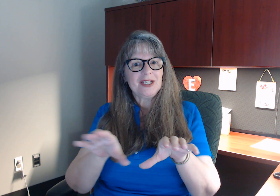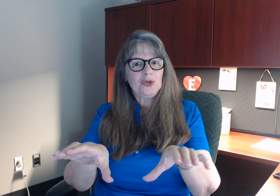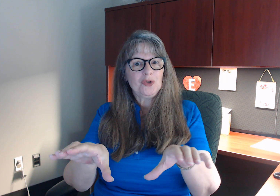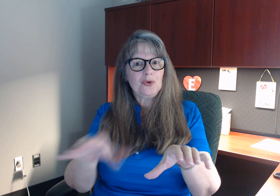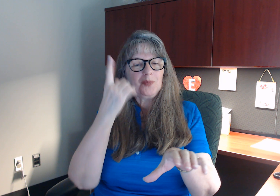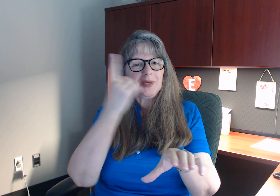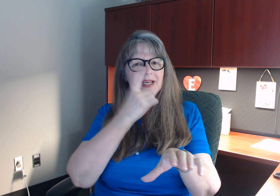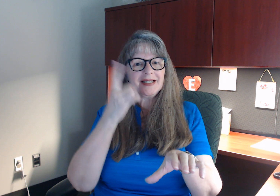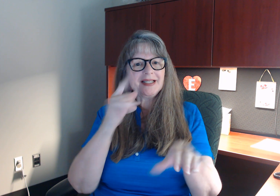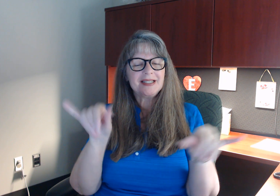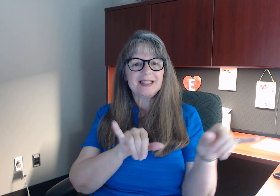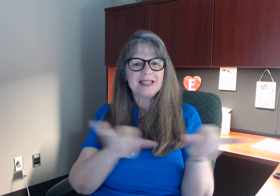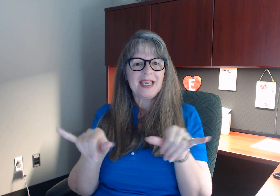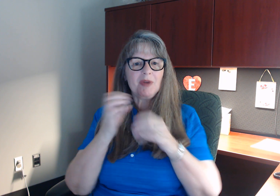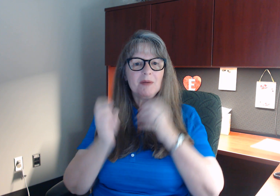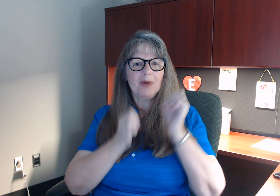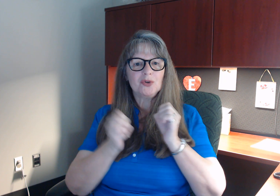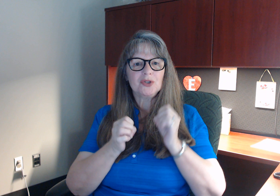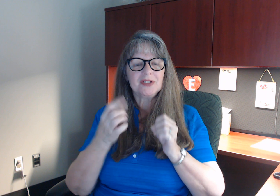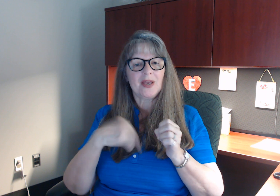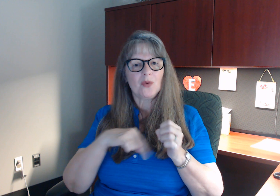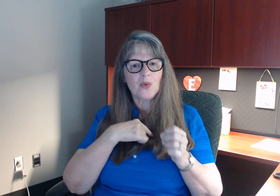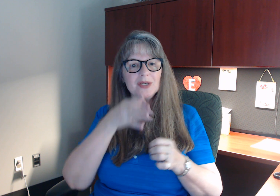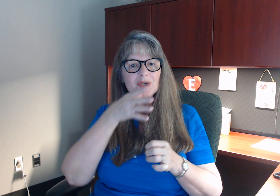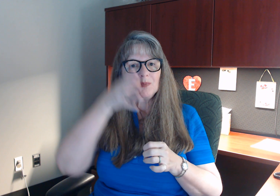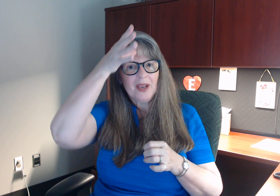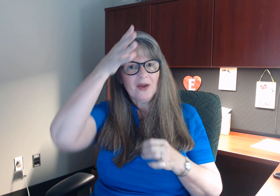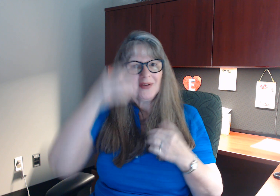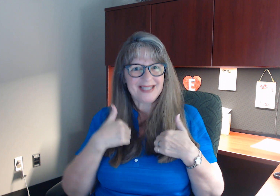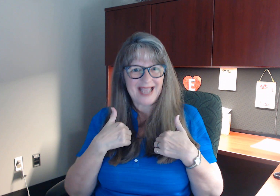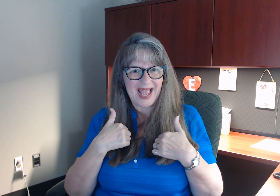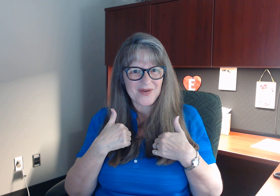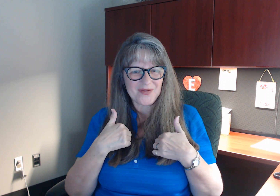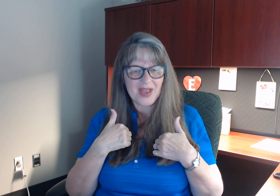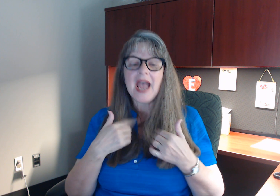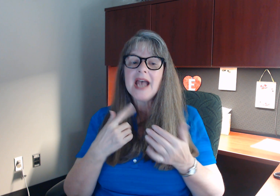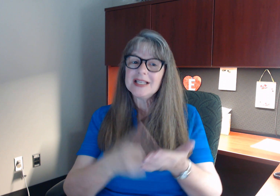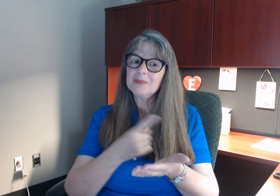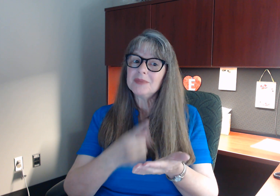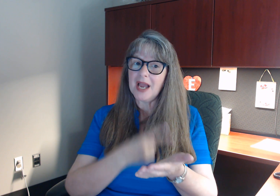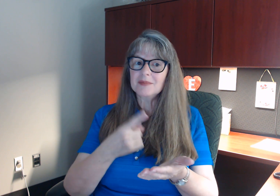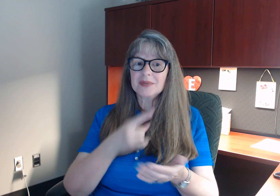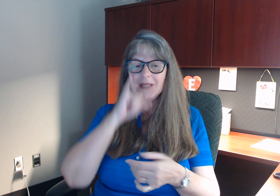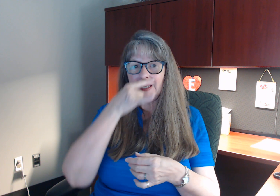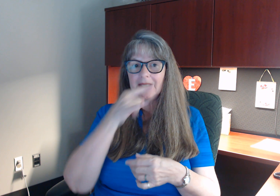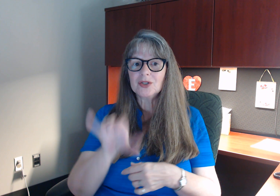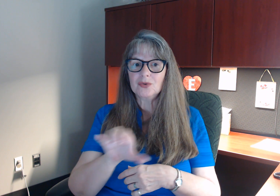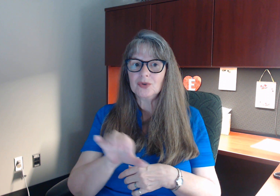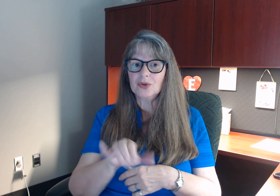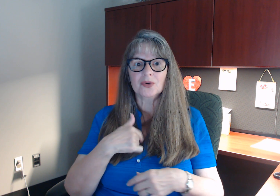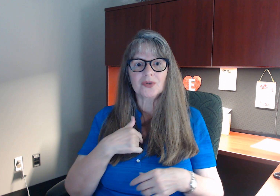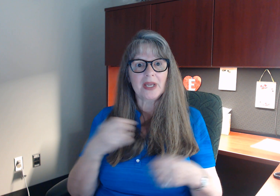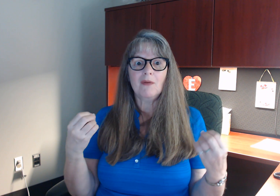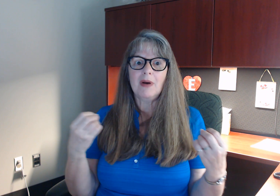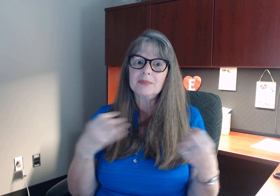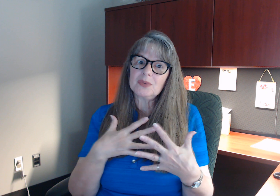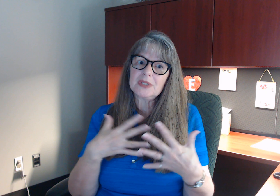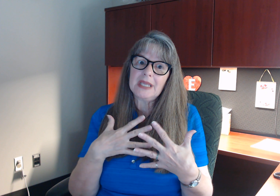do, because it's the same emotions that we as parents have. And sometimes the kids do too. They'll say, oh, I'm so